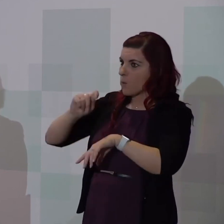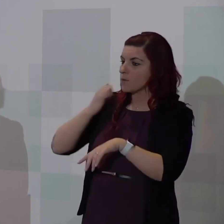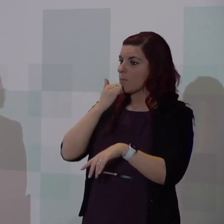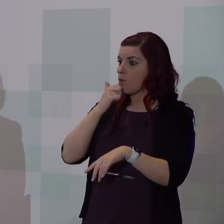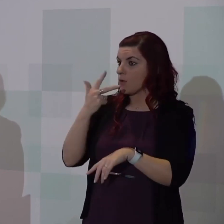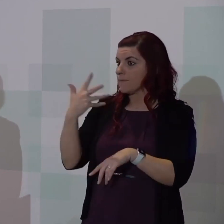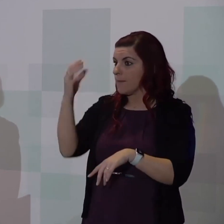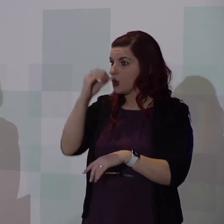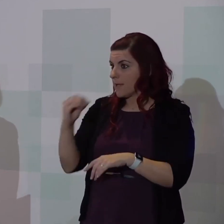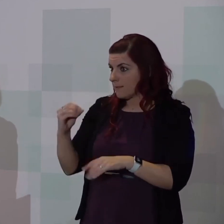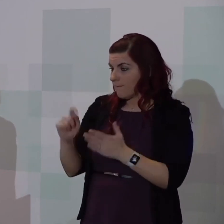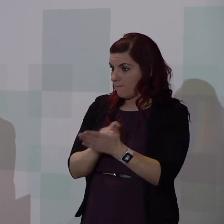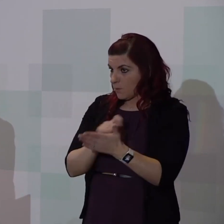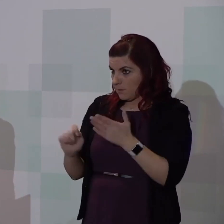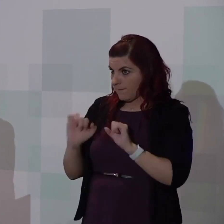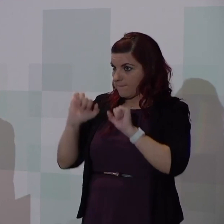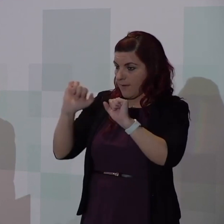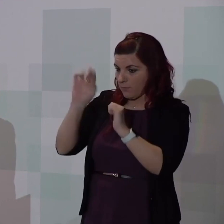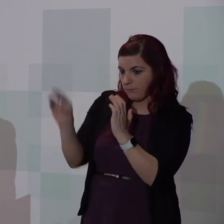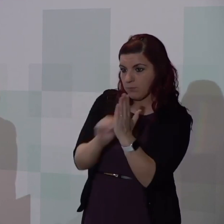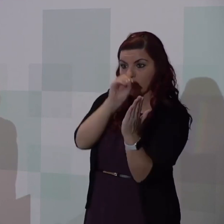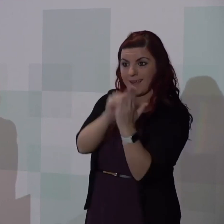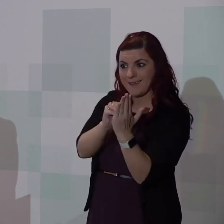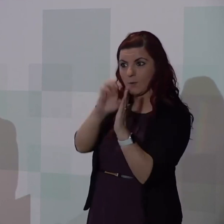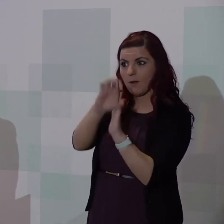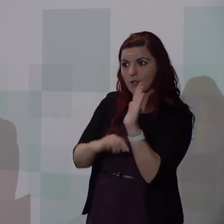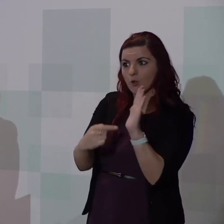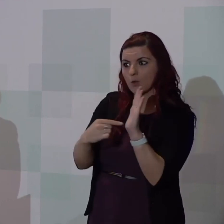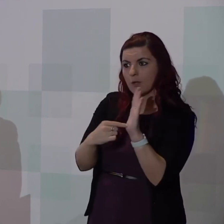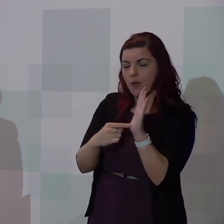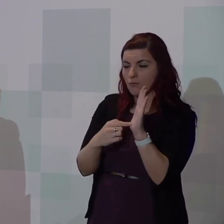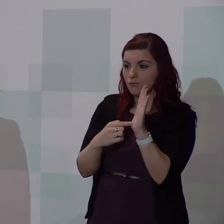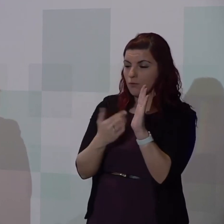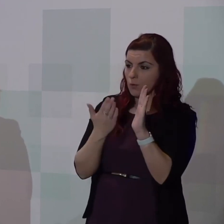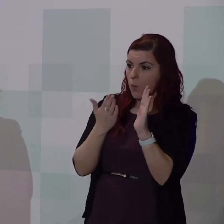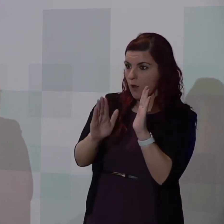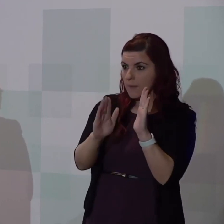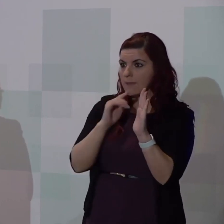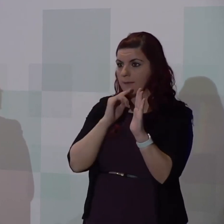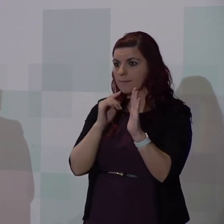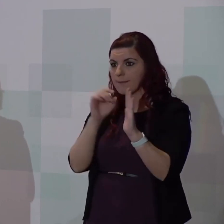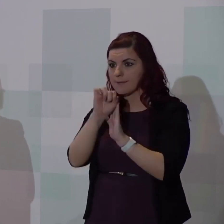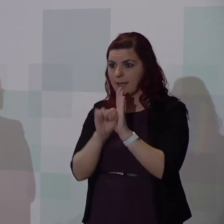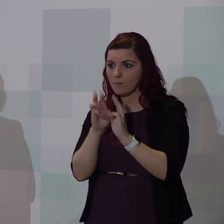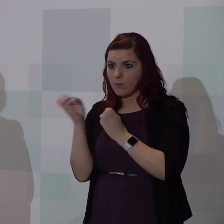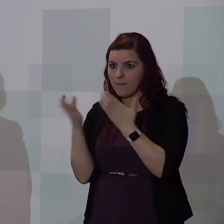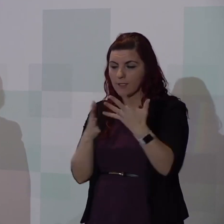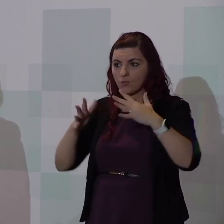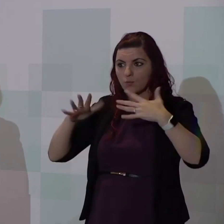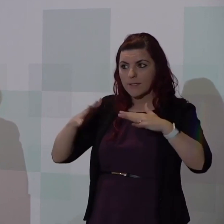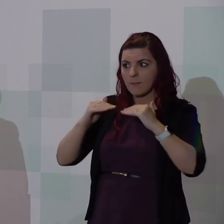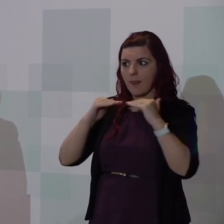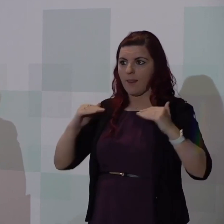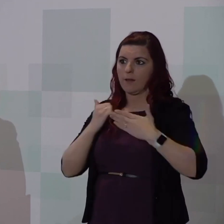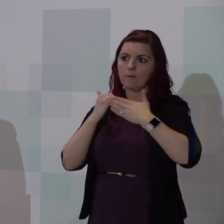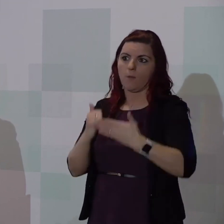35%, voted in favour of putting into the Constitution a requirement that the state provided a reasonable level of